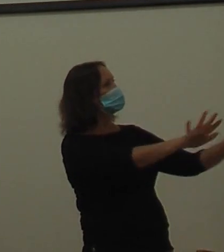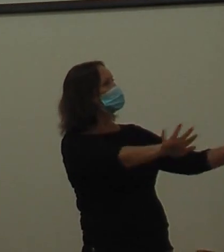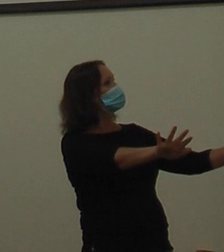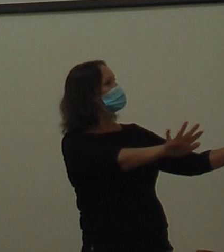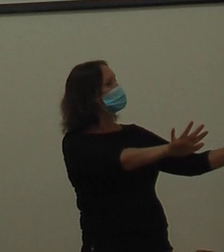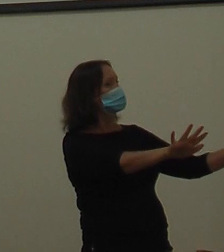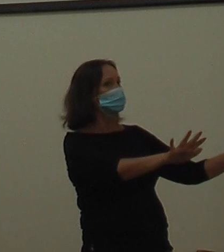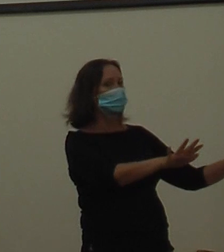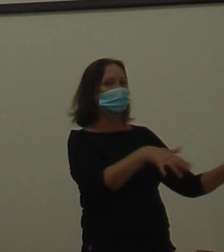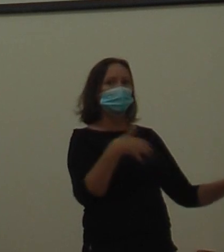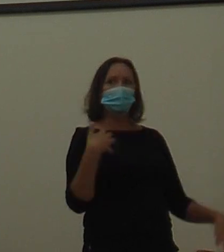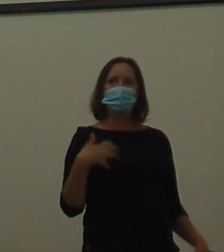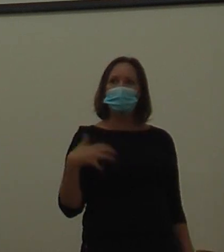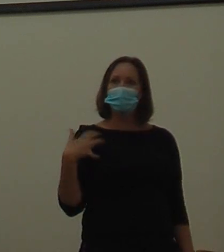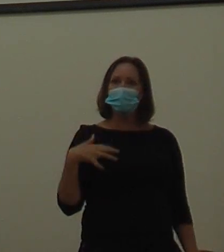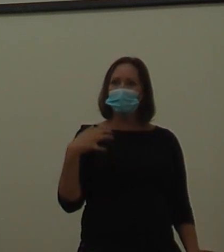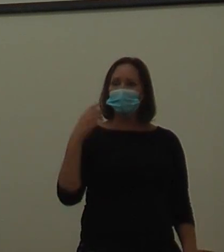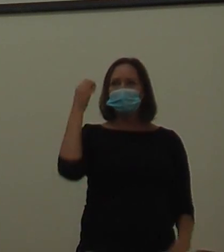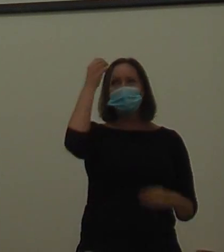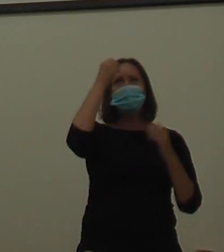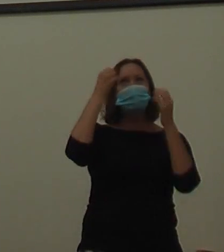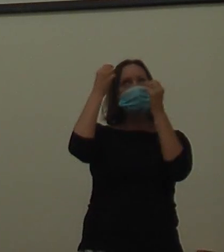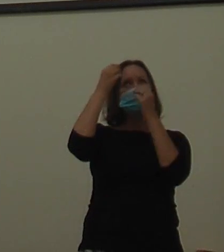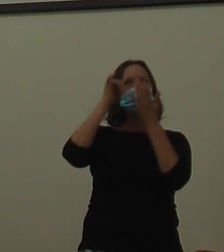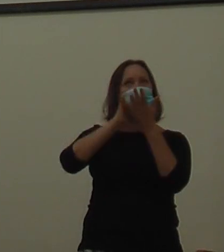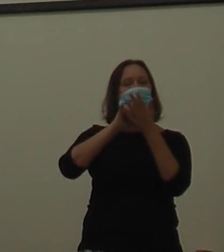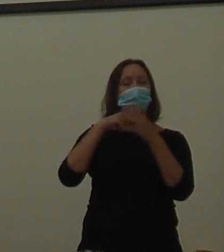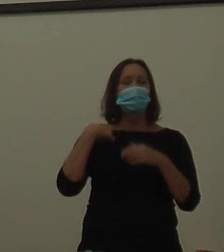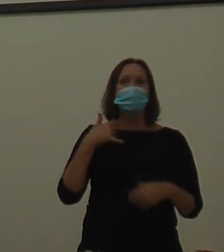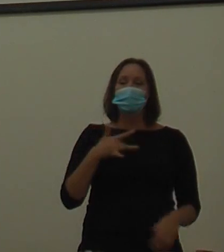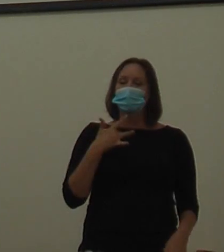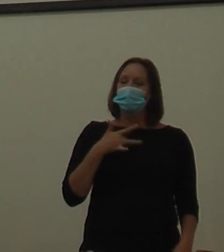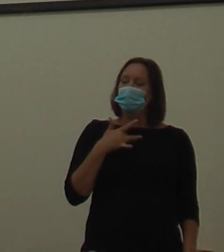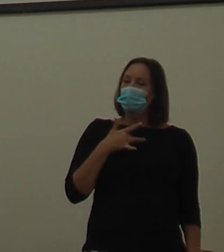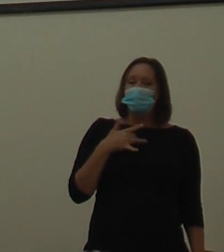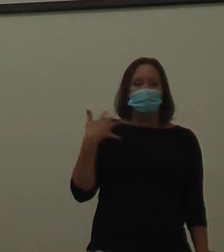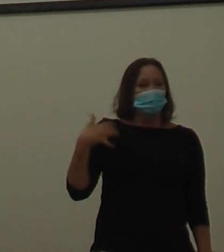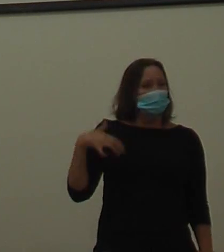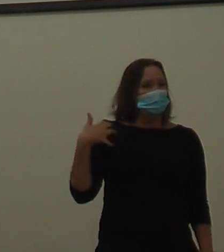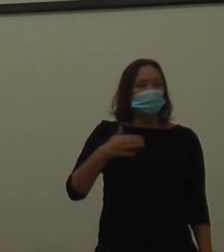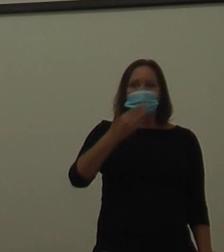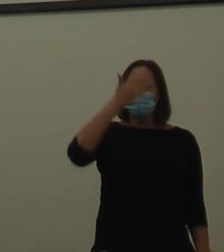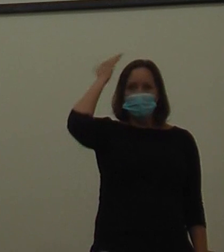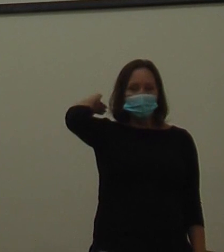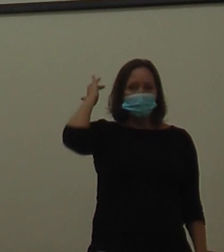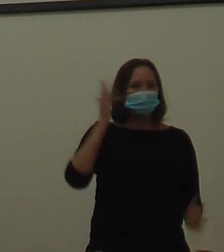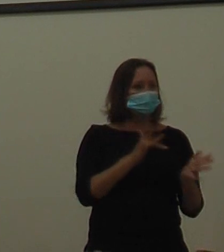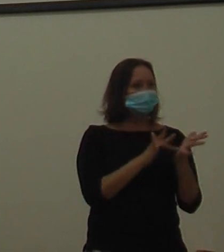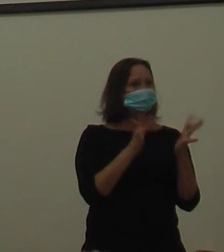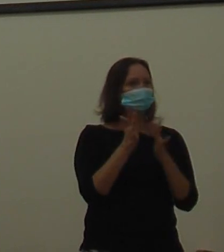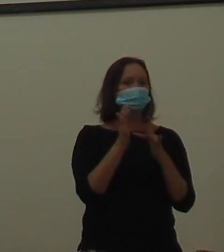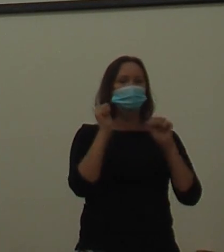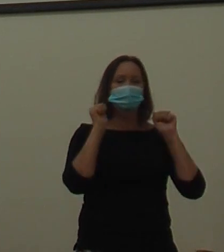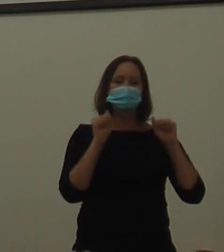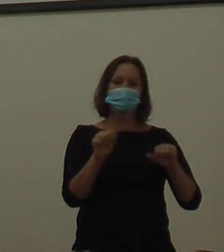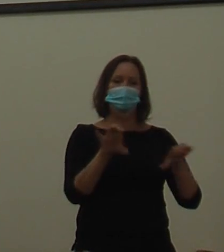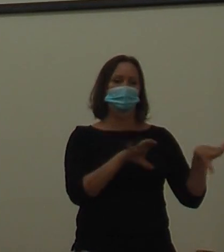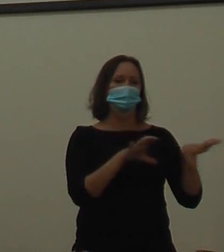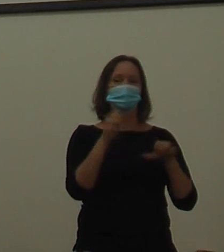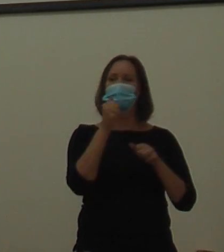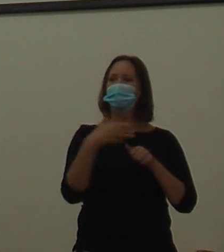me to think of this. Jesus can do anything. It was an amazing